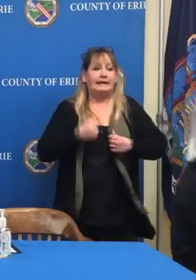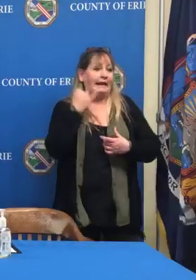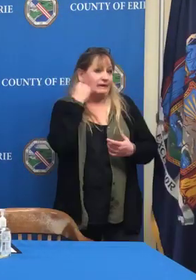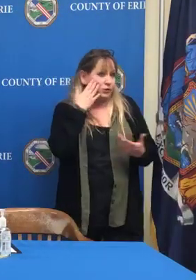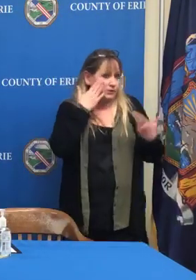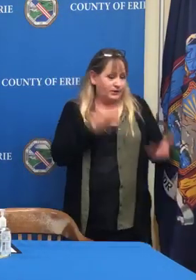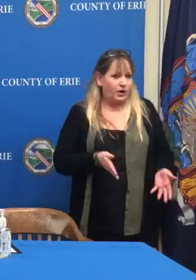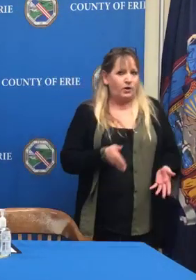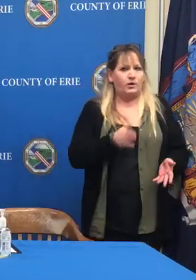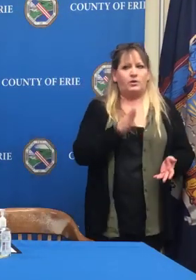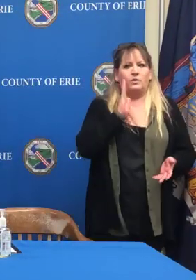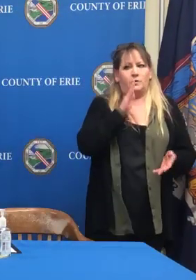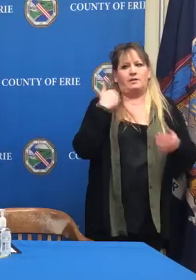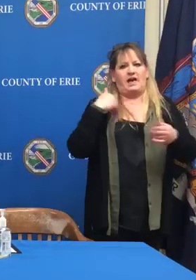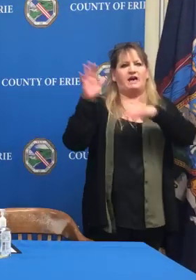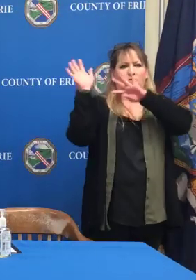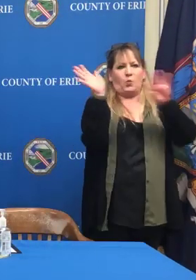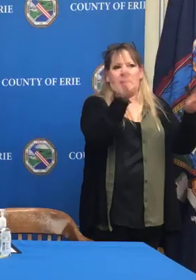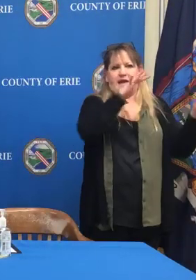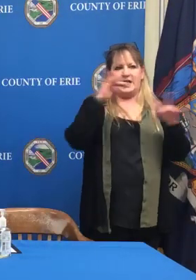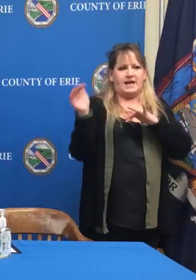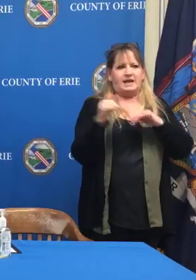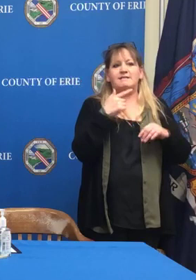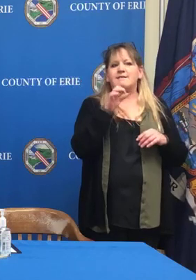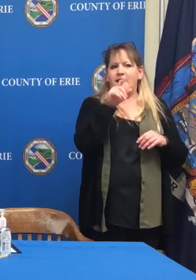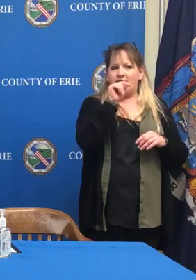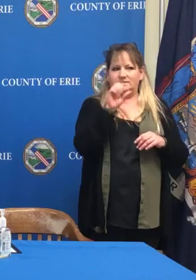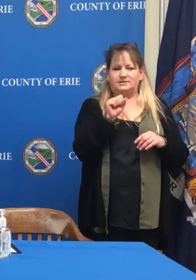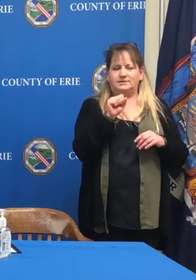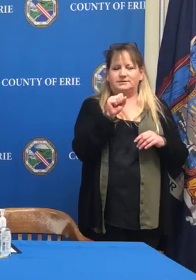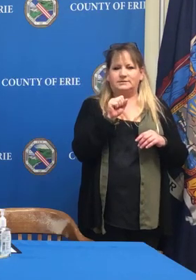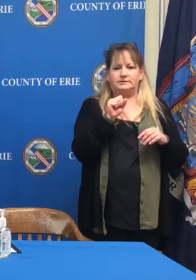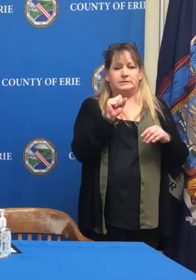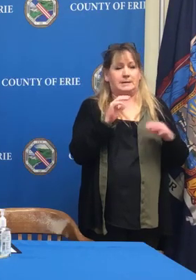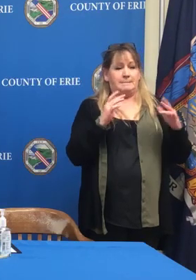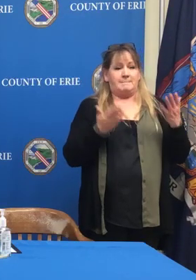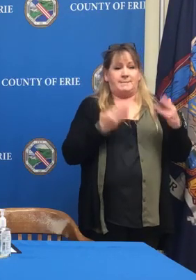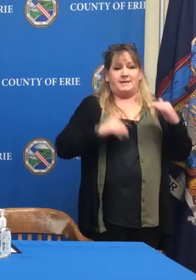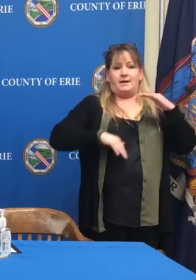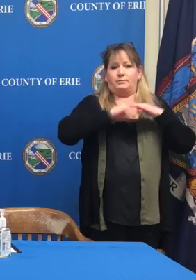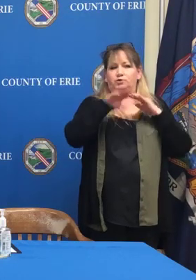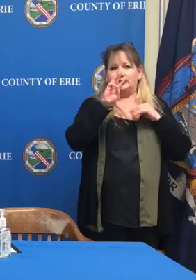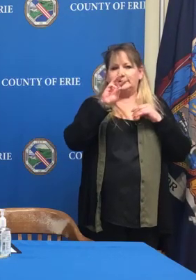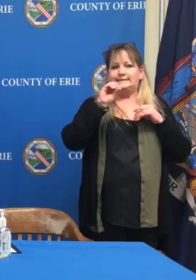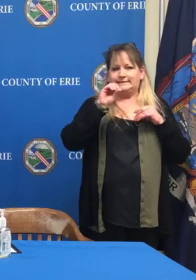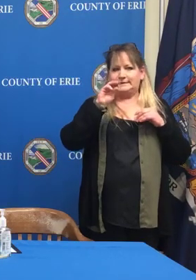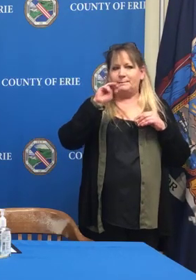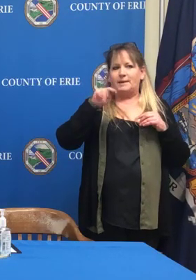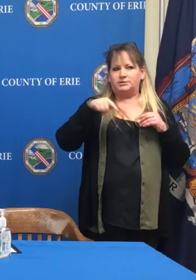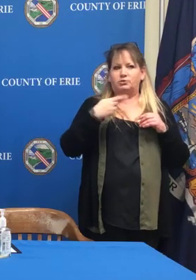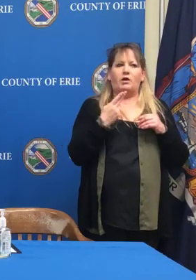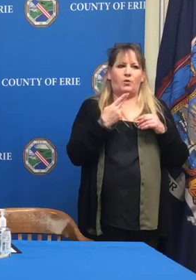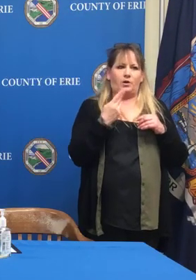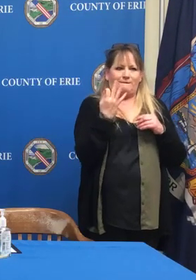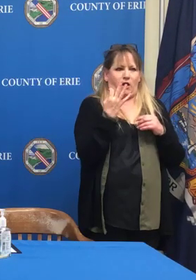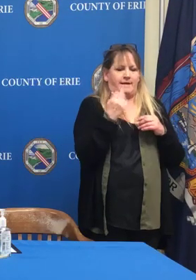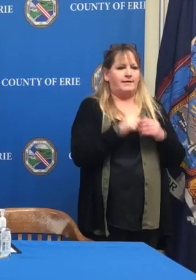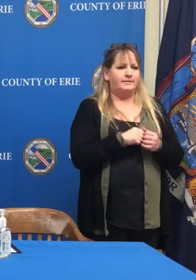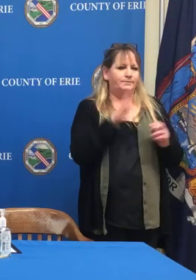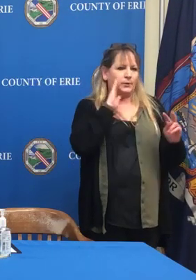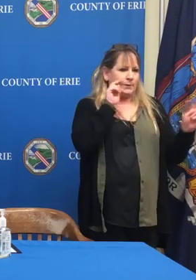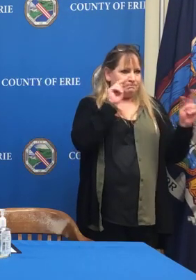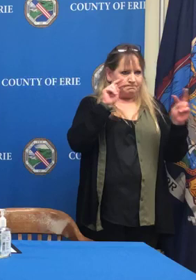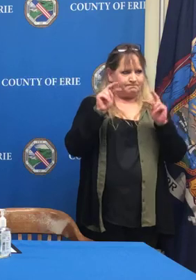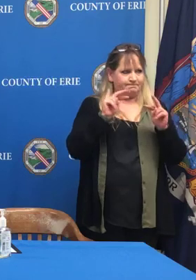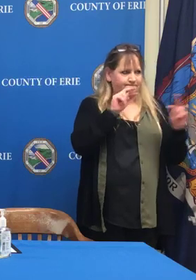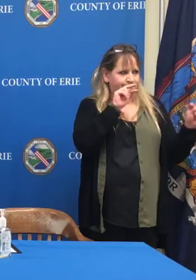is we're expecting a wind event of gusts of potentially up to 60 miles an hour on Friday. So we will be monitoring that. I've